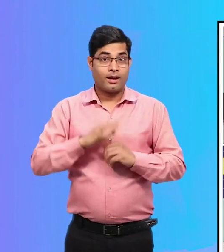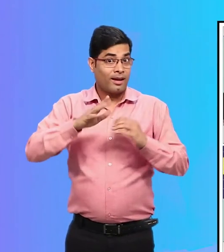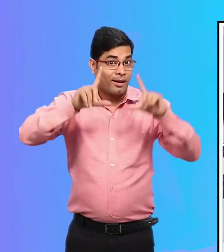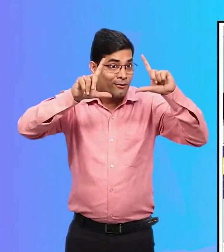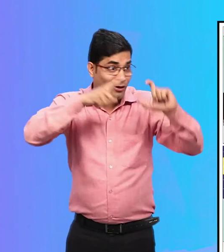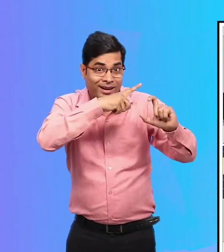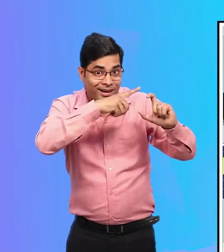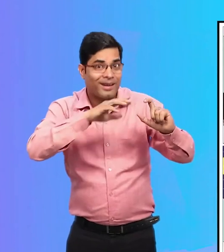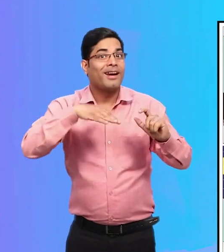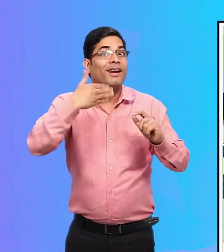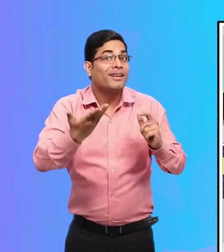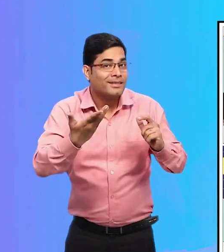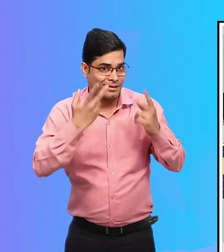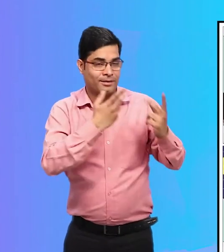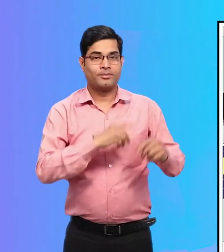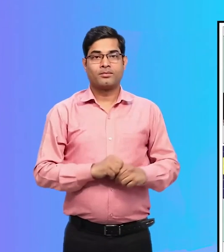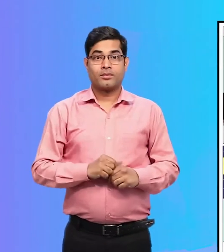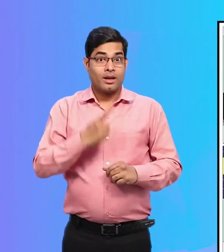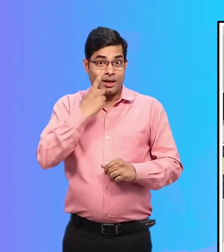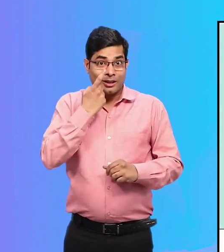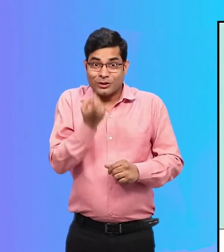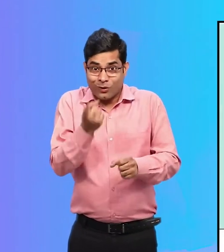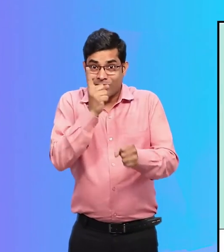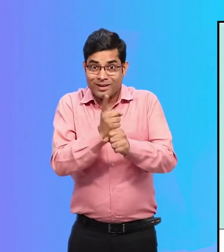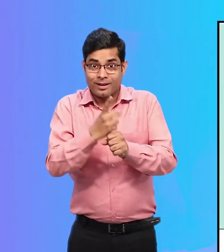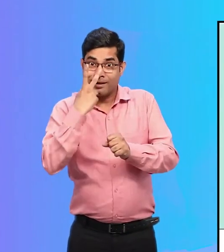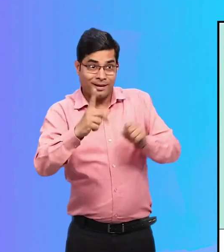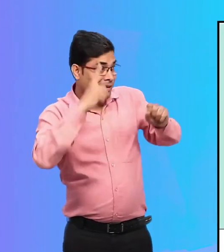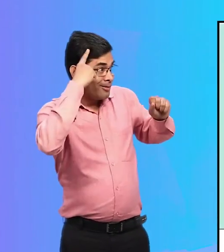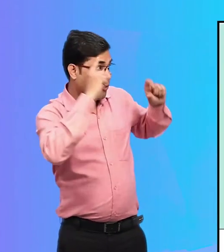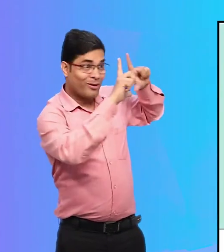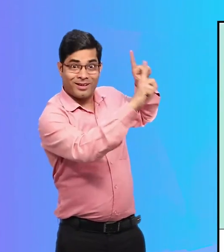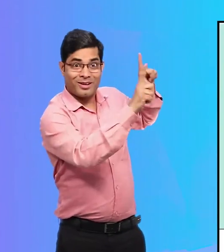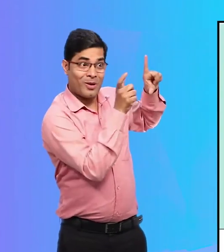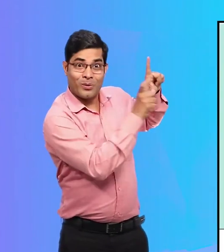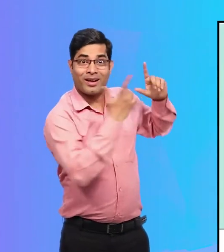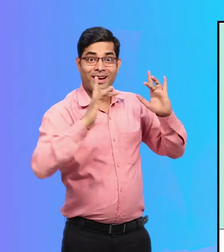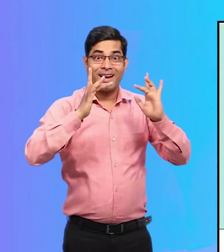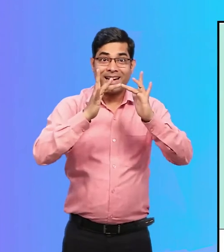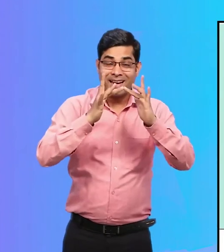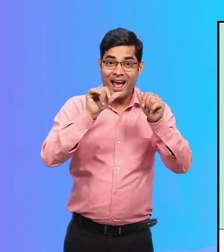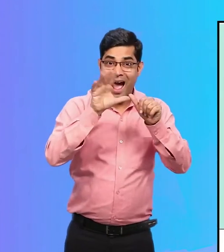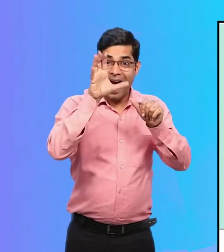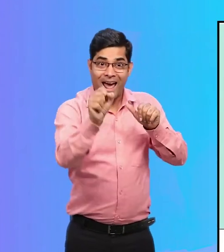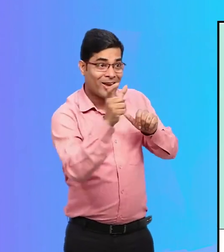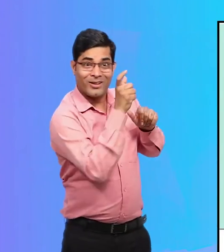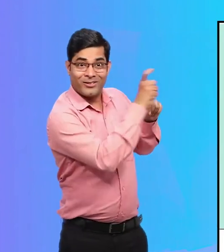In the next picture, she points at the words web accessibility written on the board and